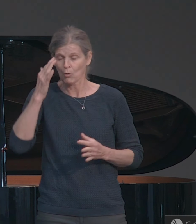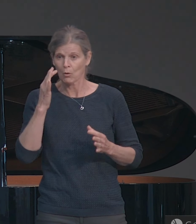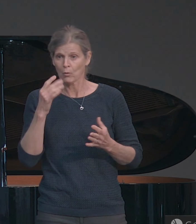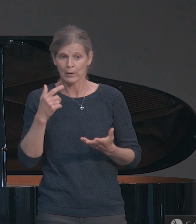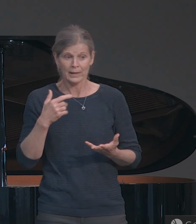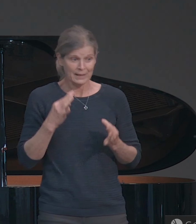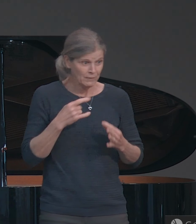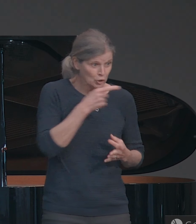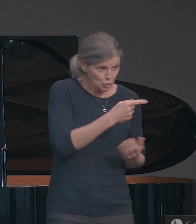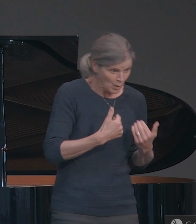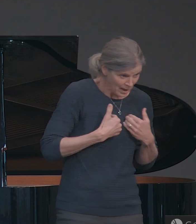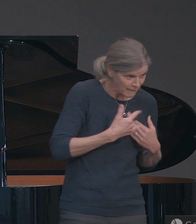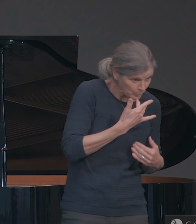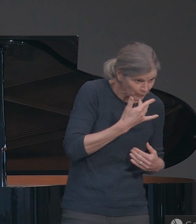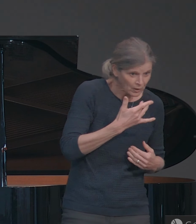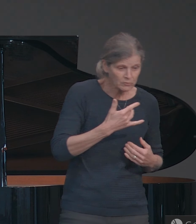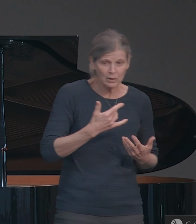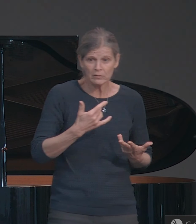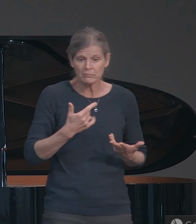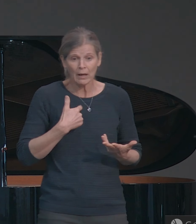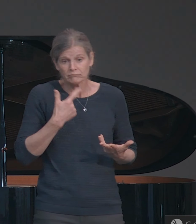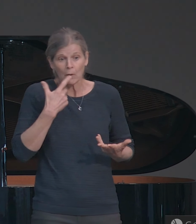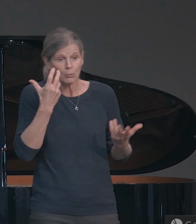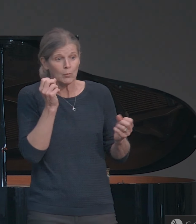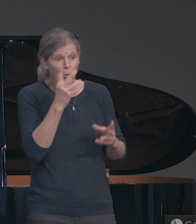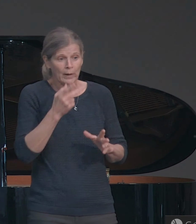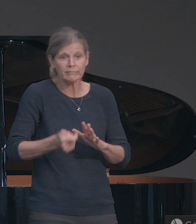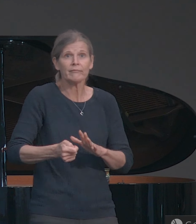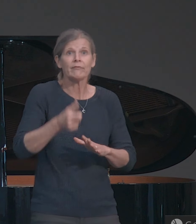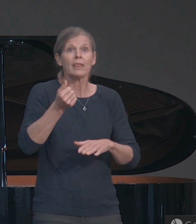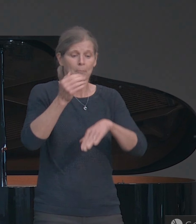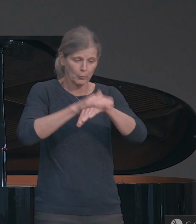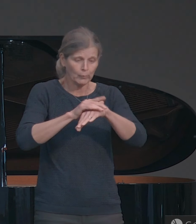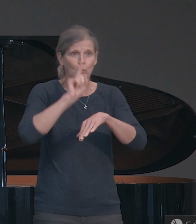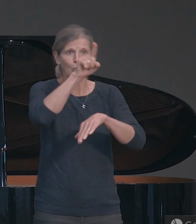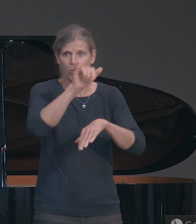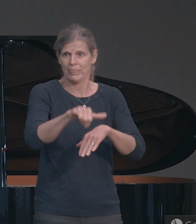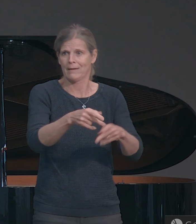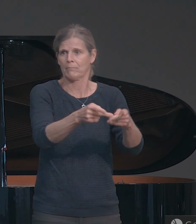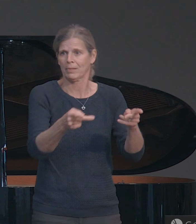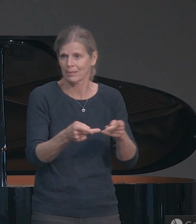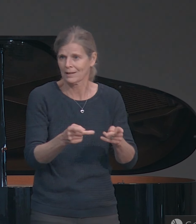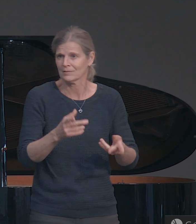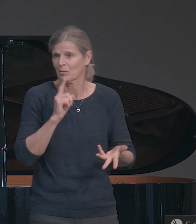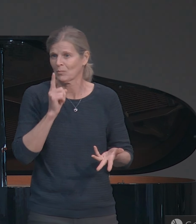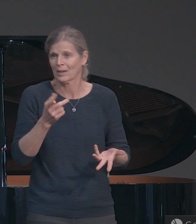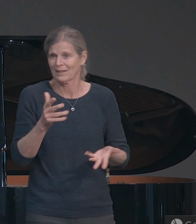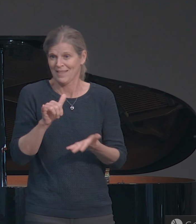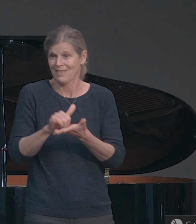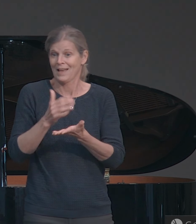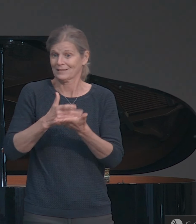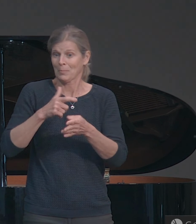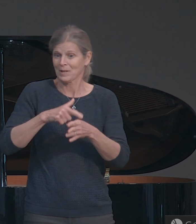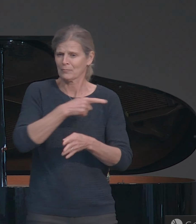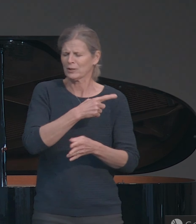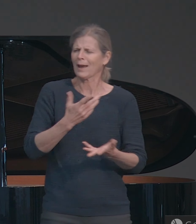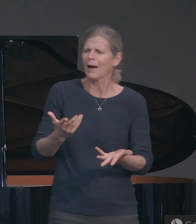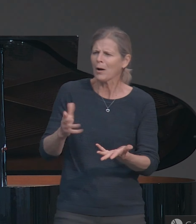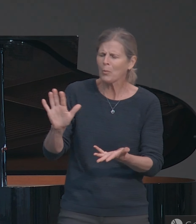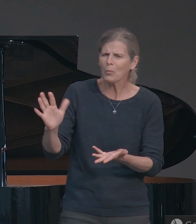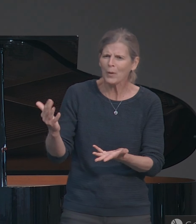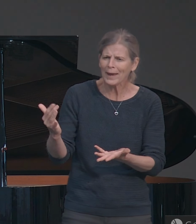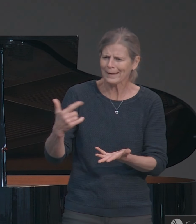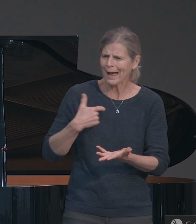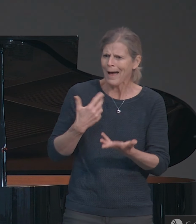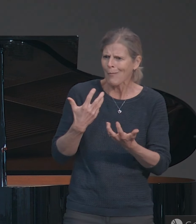had a preference, that I started just saying, okay, we'll flip a coin. And that sometimes got a response. Well, no, wait, there's